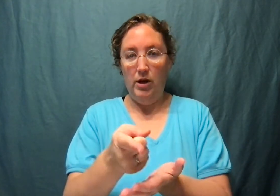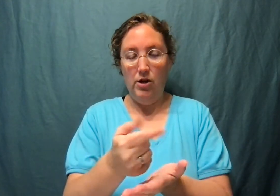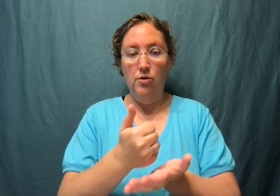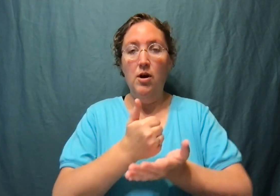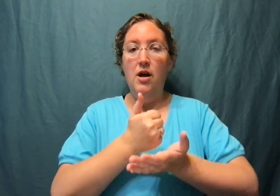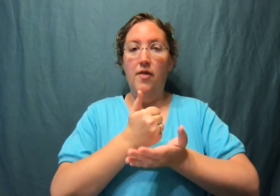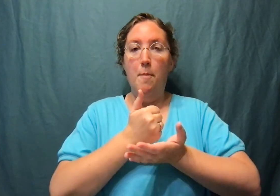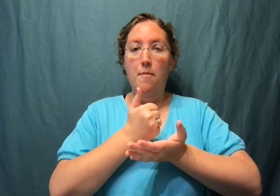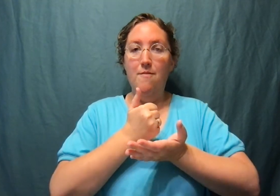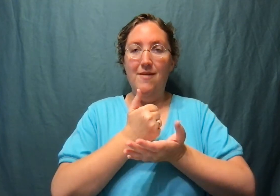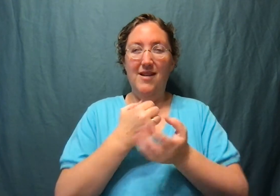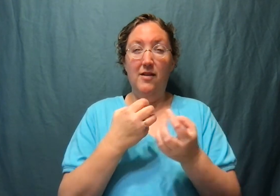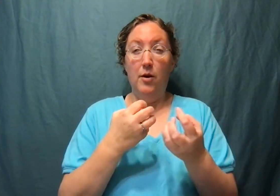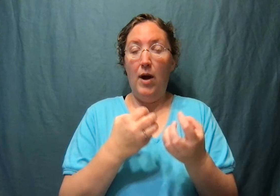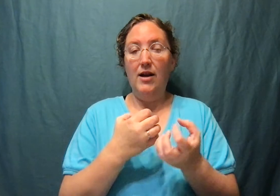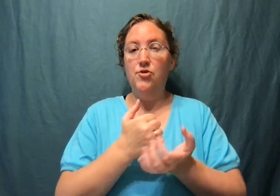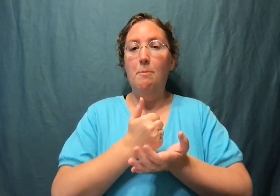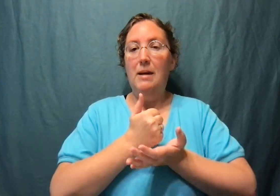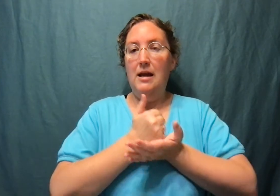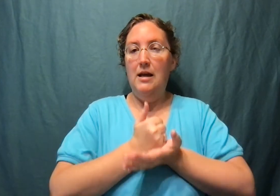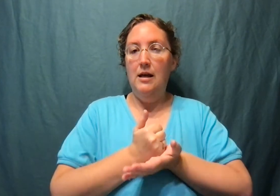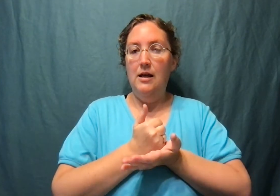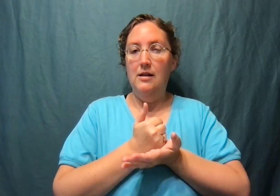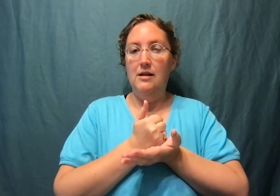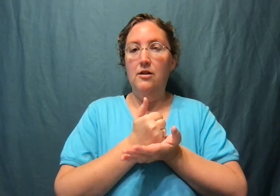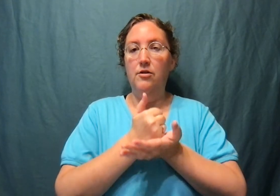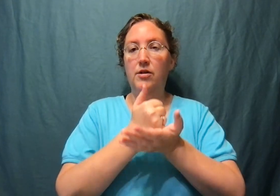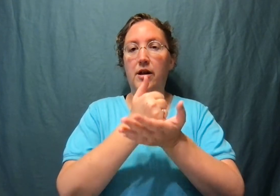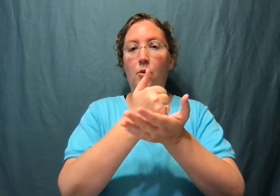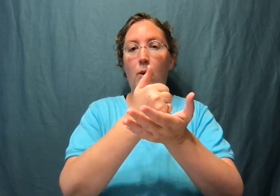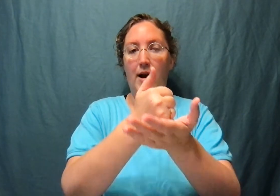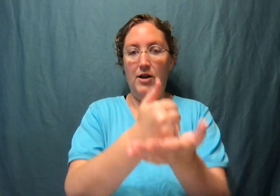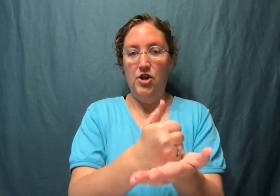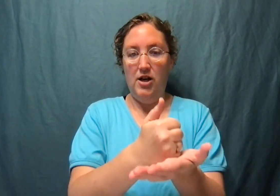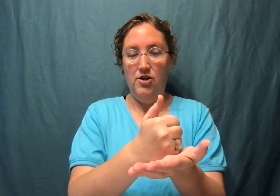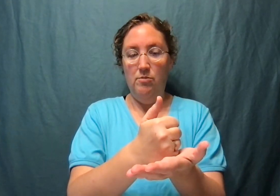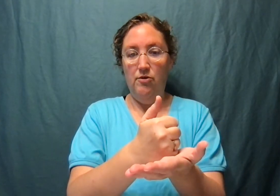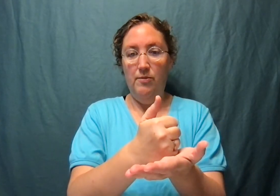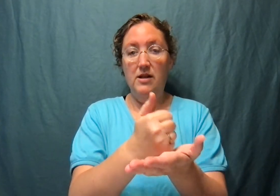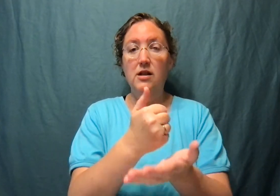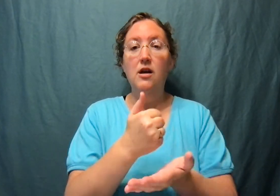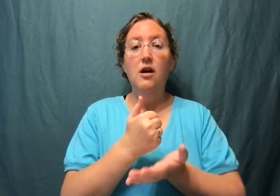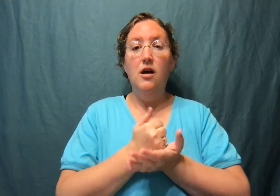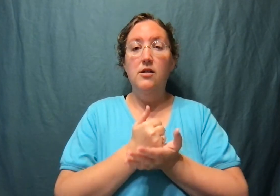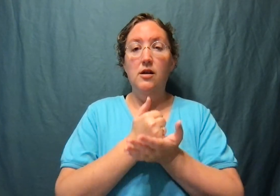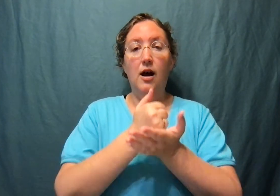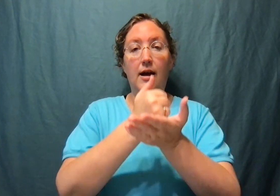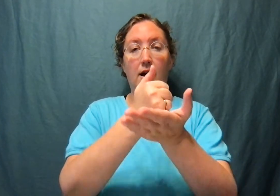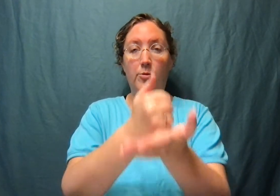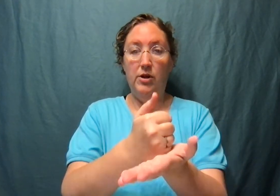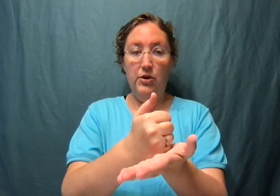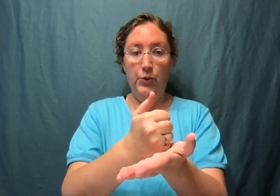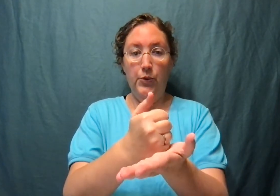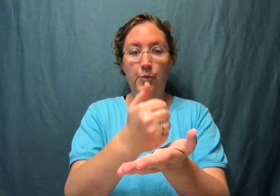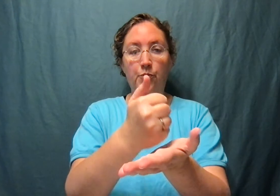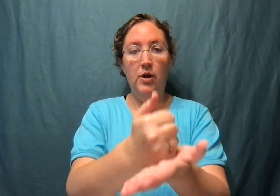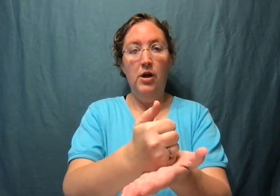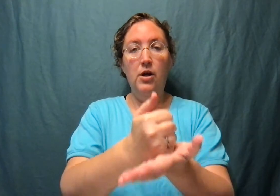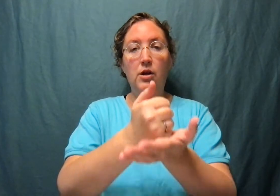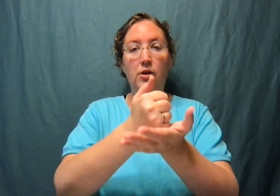you. The extra meaning is included when I change the movement. I help you. You